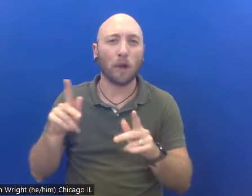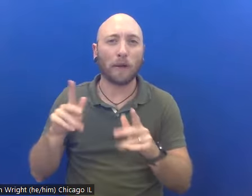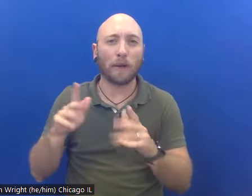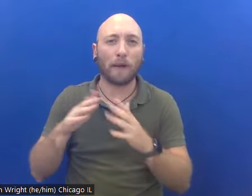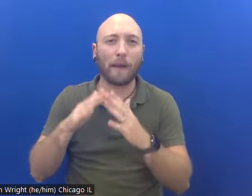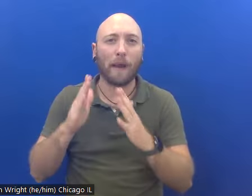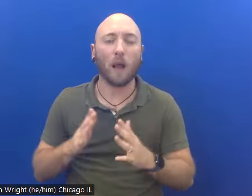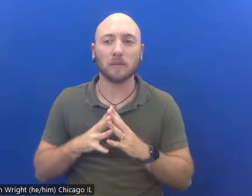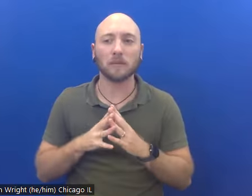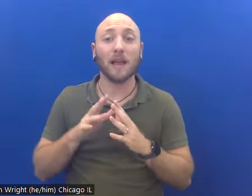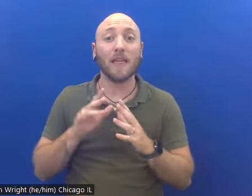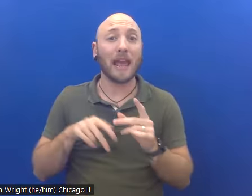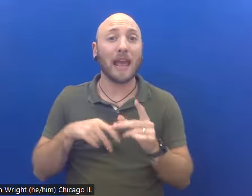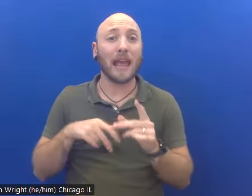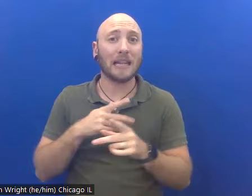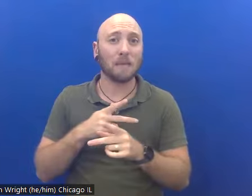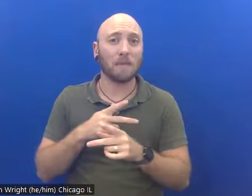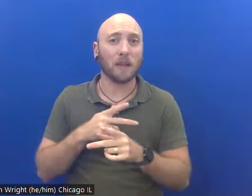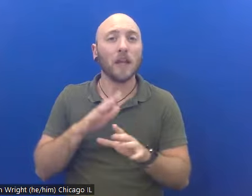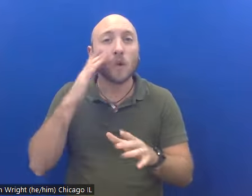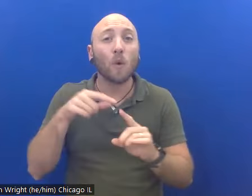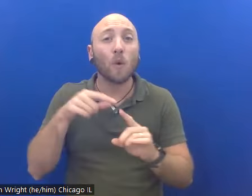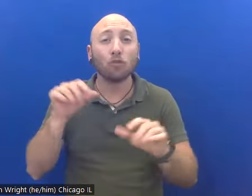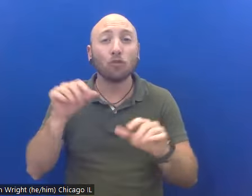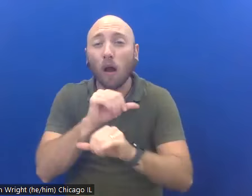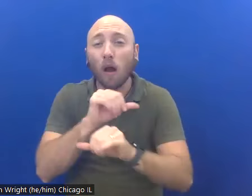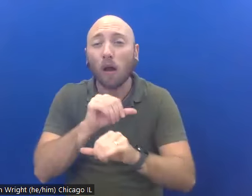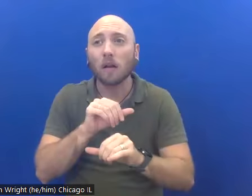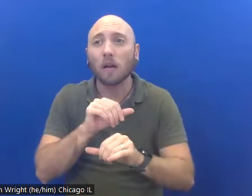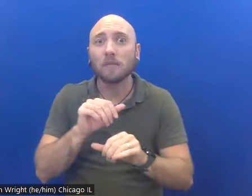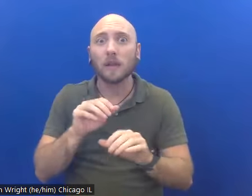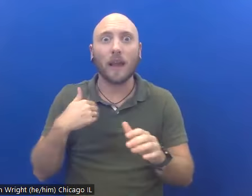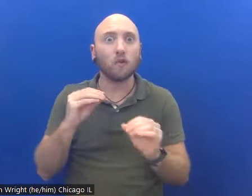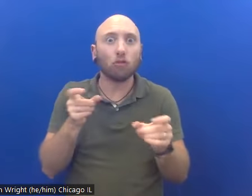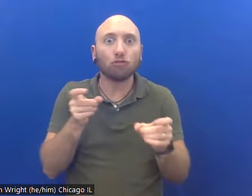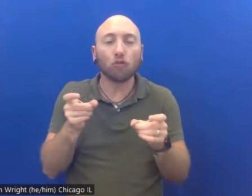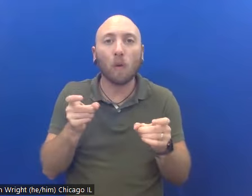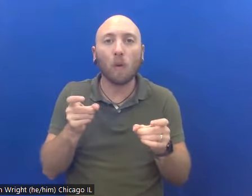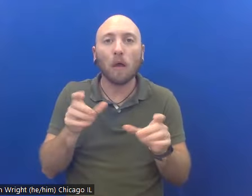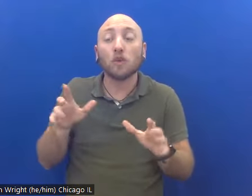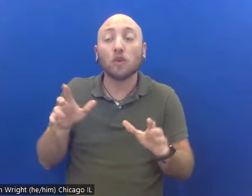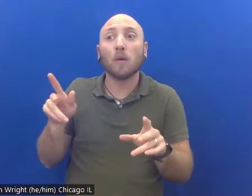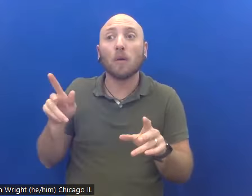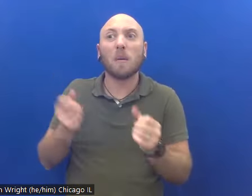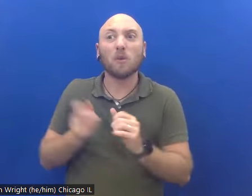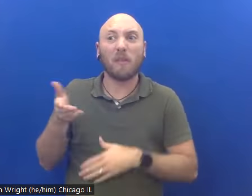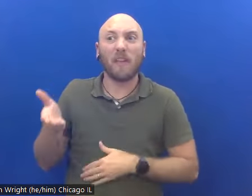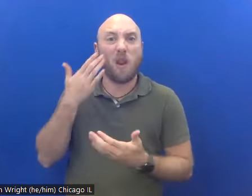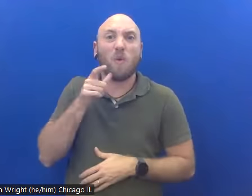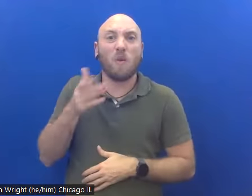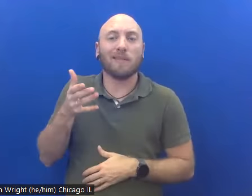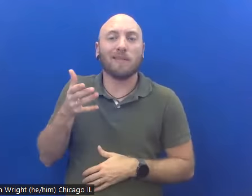people I didn't know that well. So, I had maybe a beer or two, and then I left, and that was it.